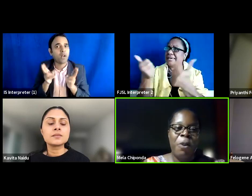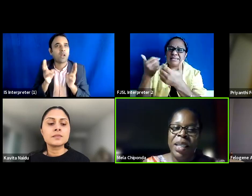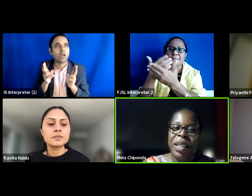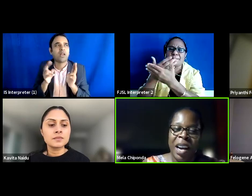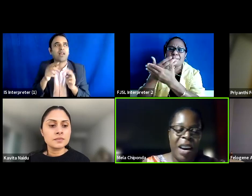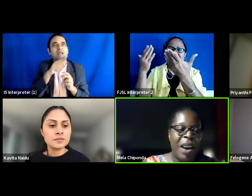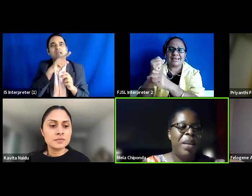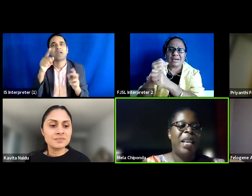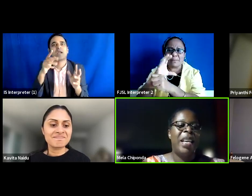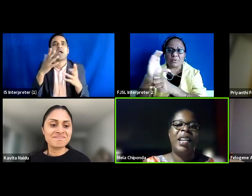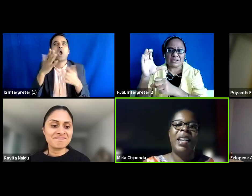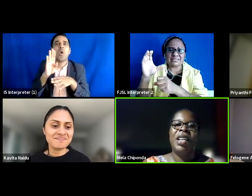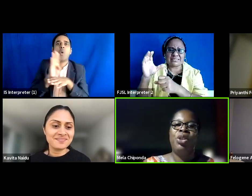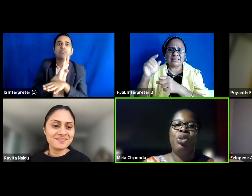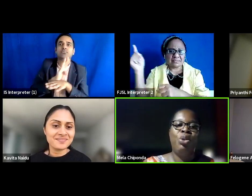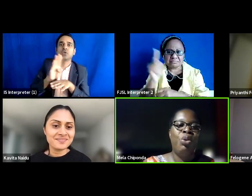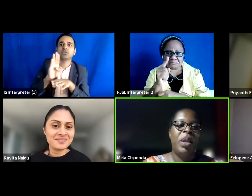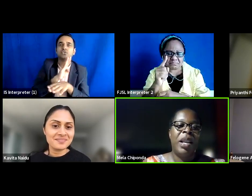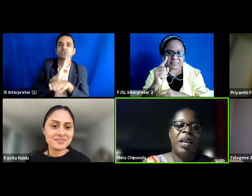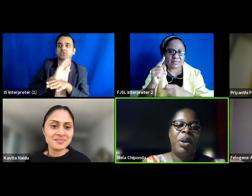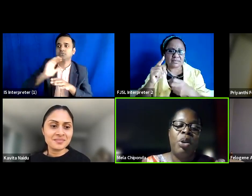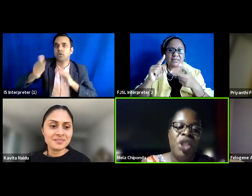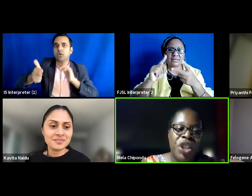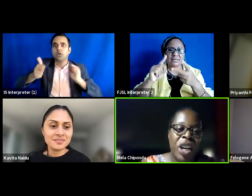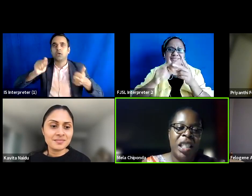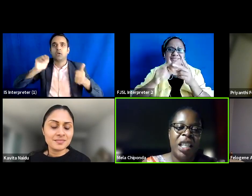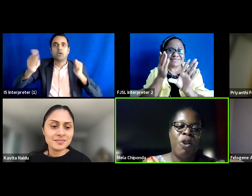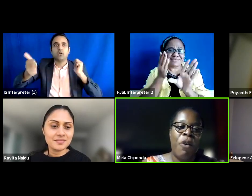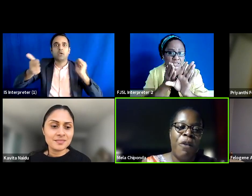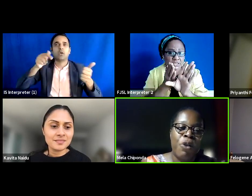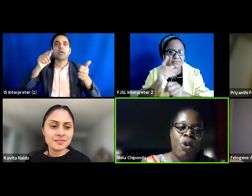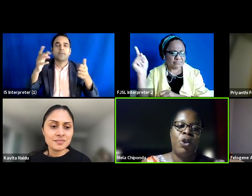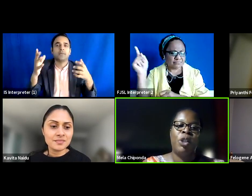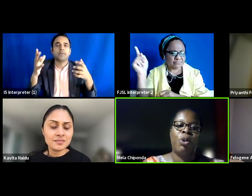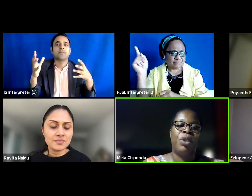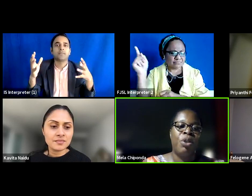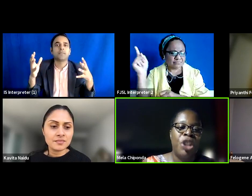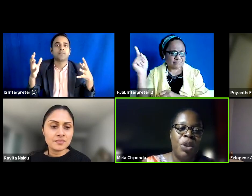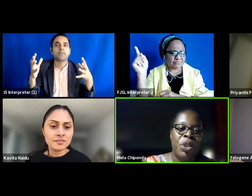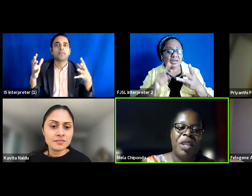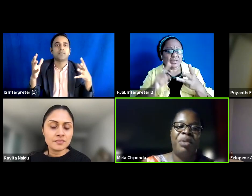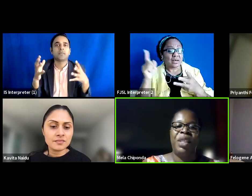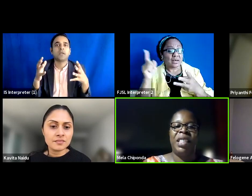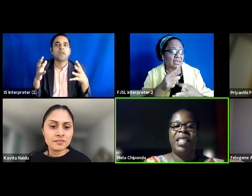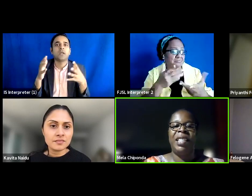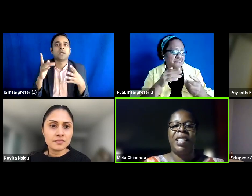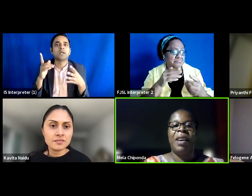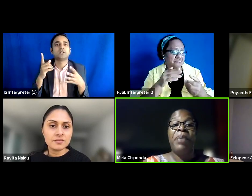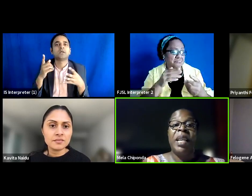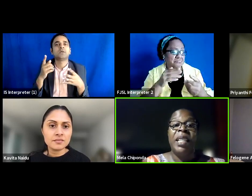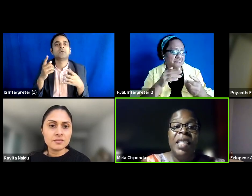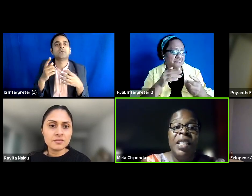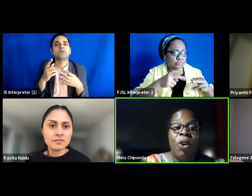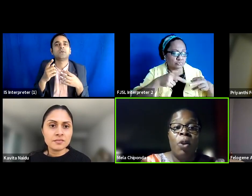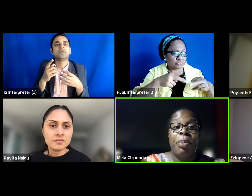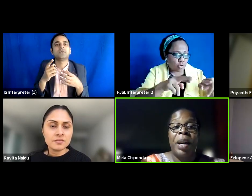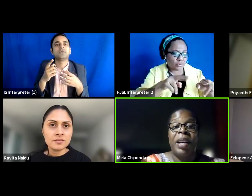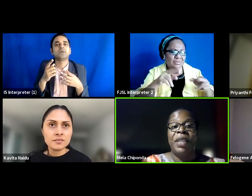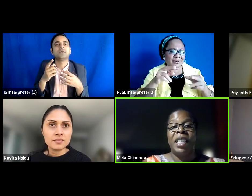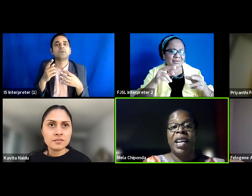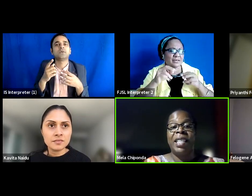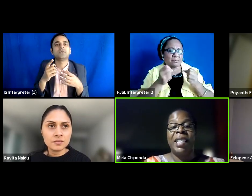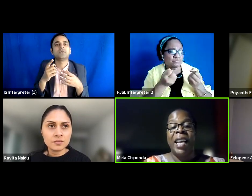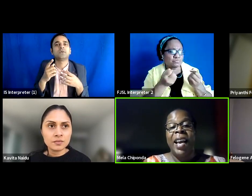psychologists, corporates are coming in to do the construction of roads or social services. It is